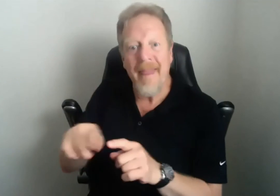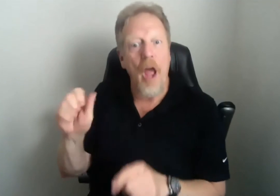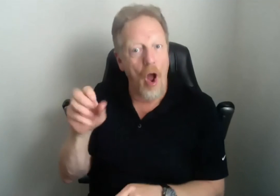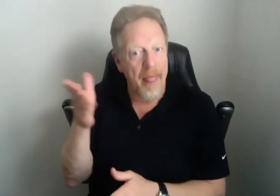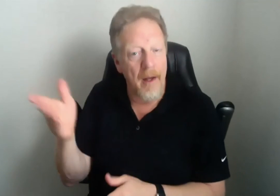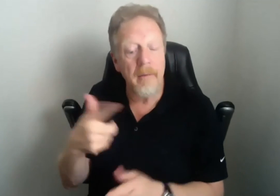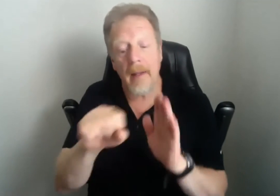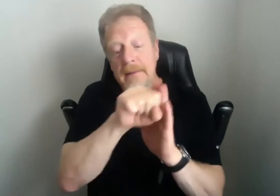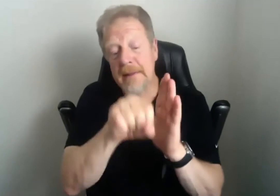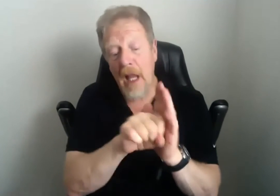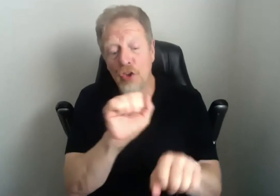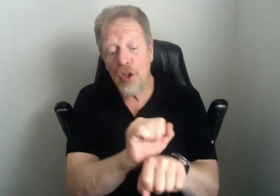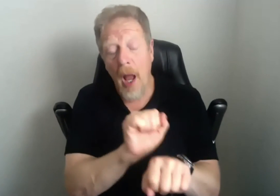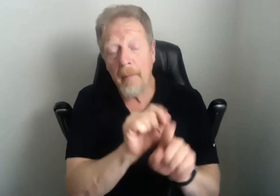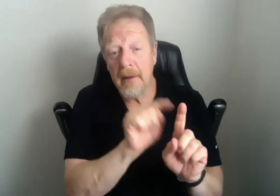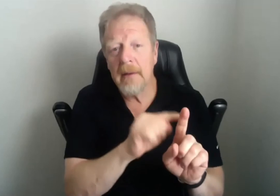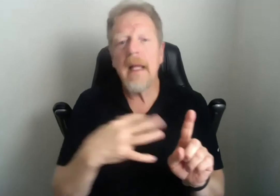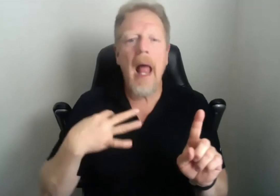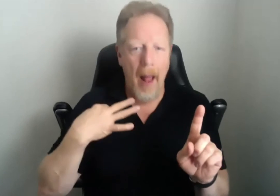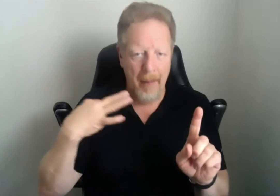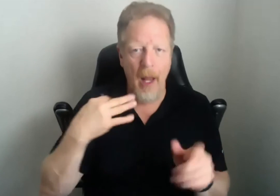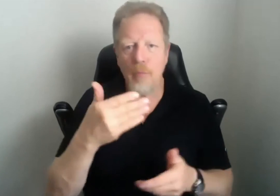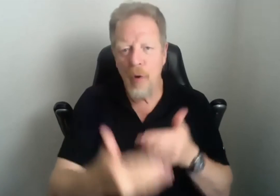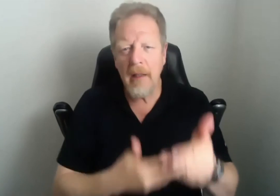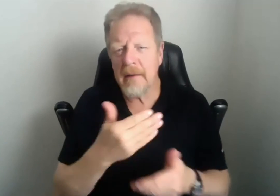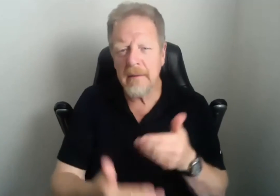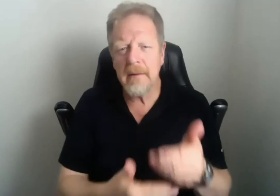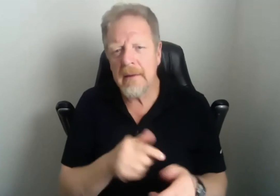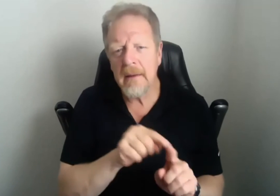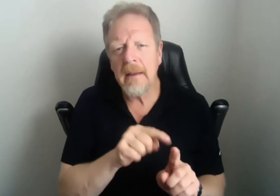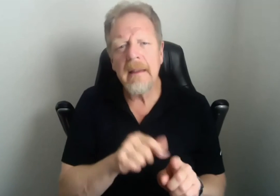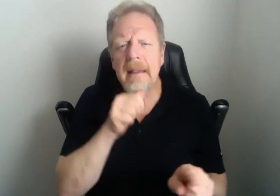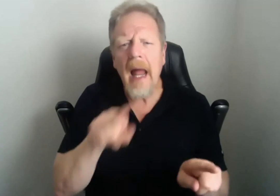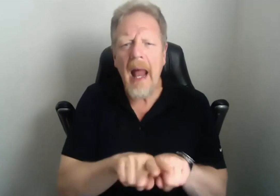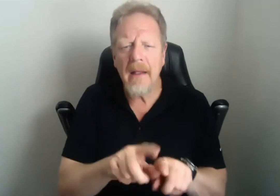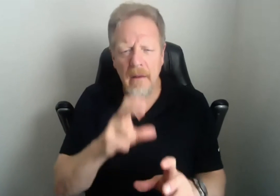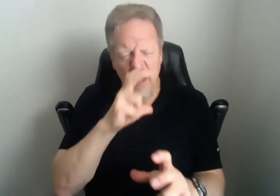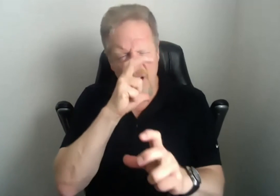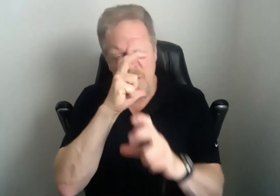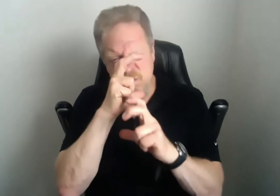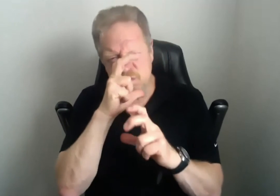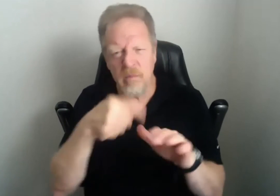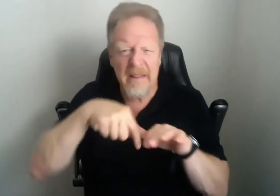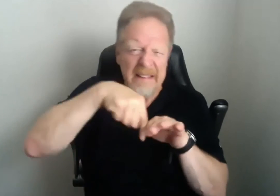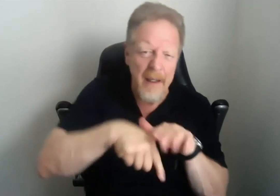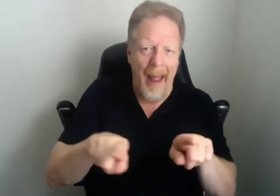jobs is application process isn't as extensive as federal,